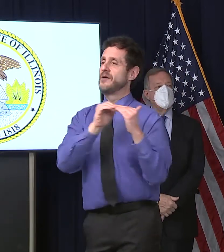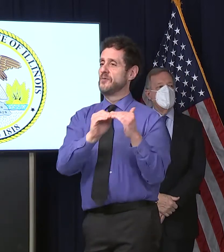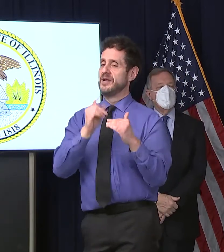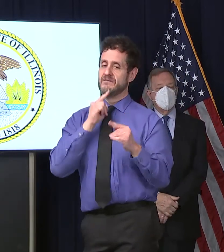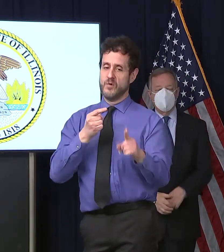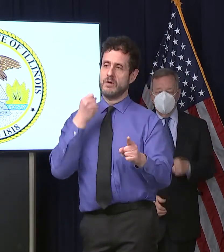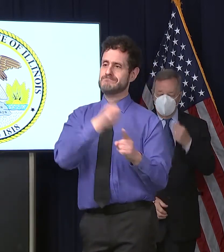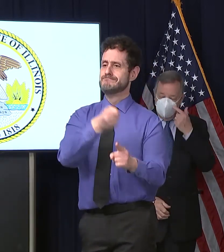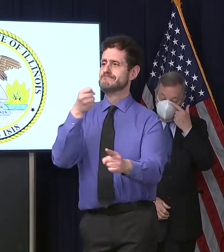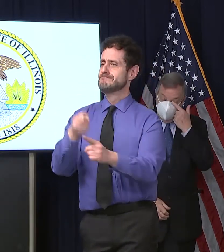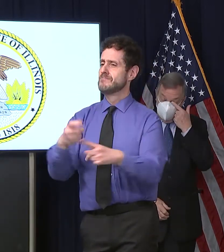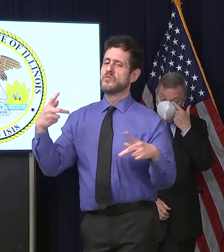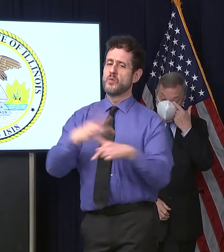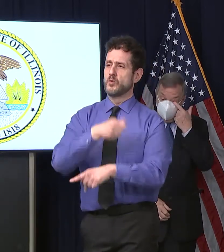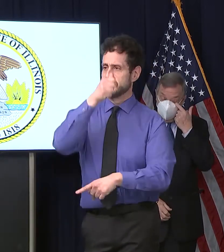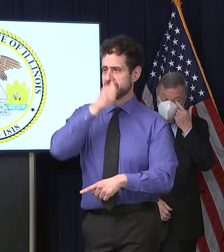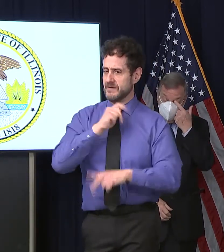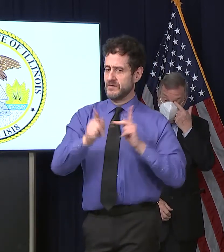hit populations.